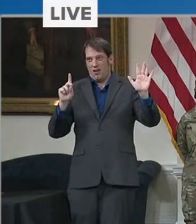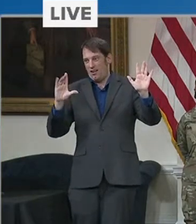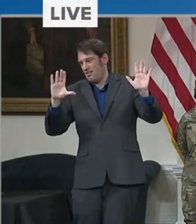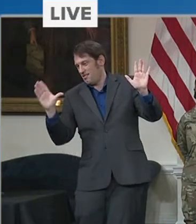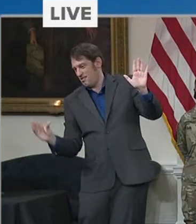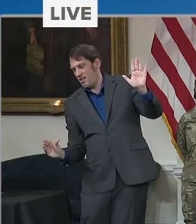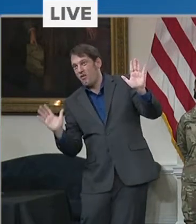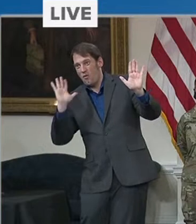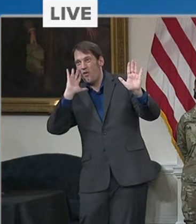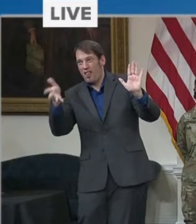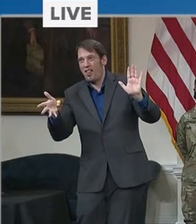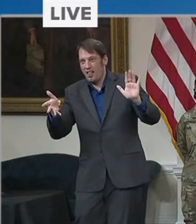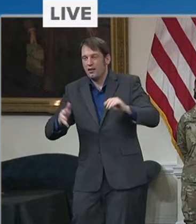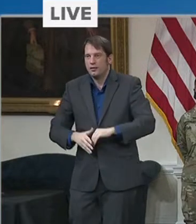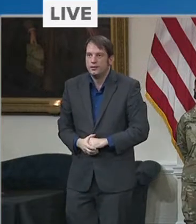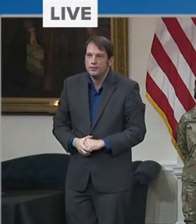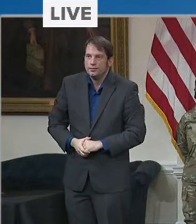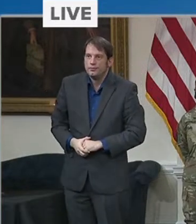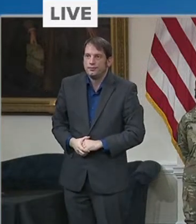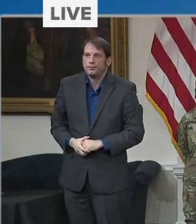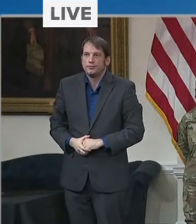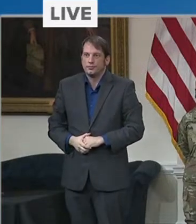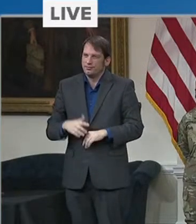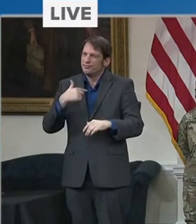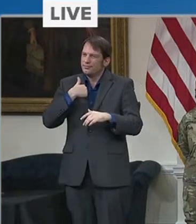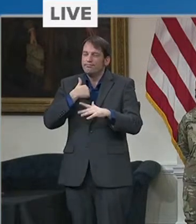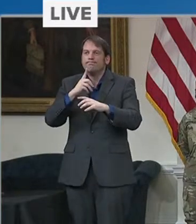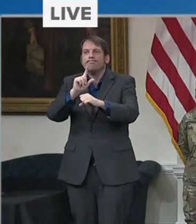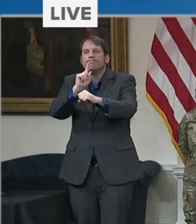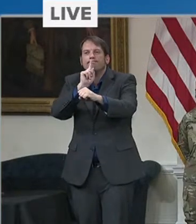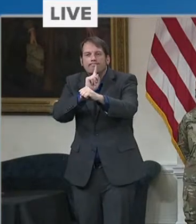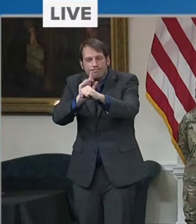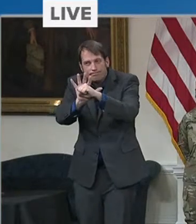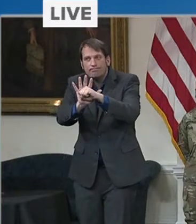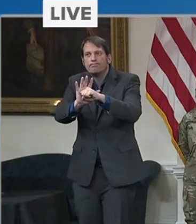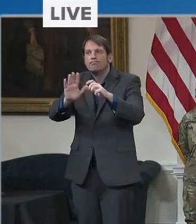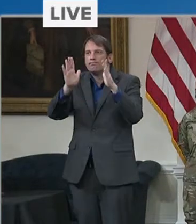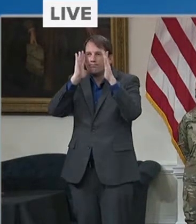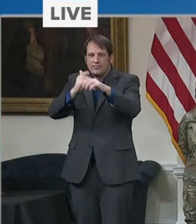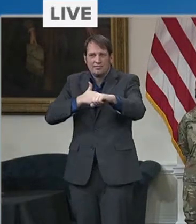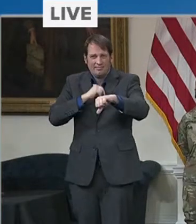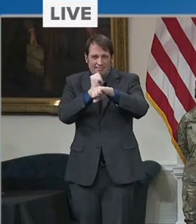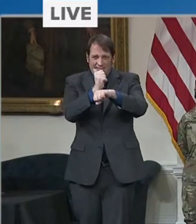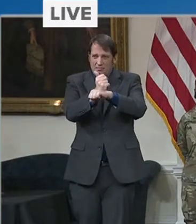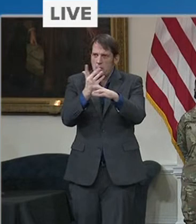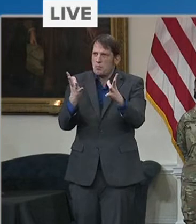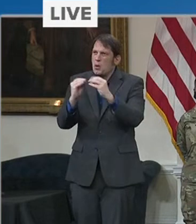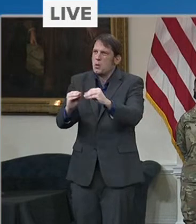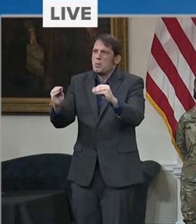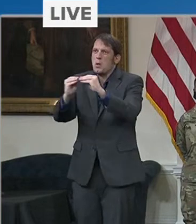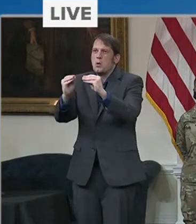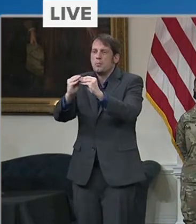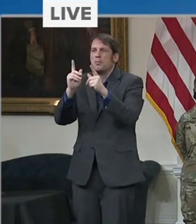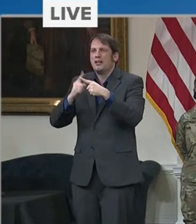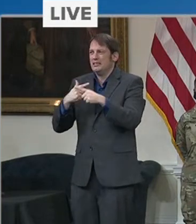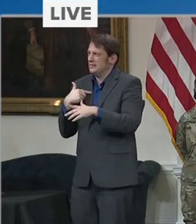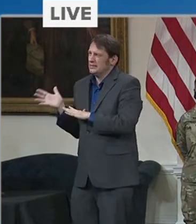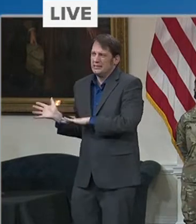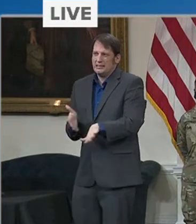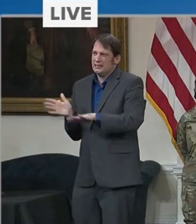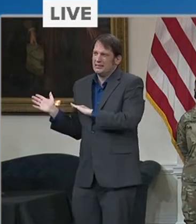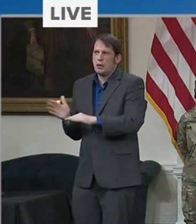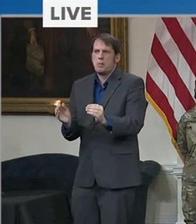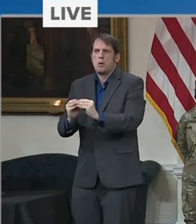I am committed to activating as many members of the National Guard as are needed to accomplish